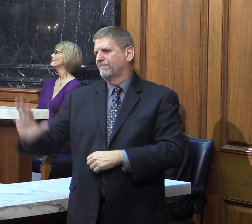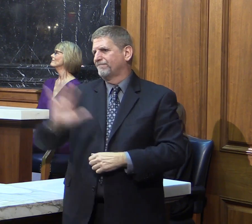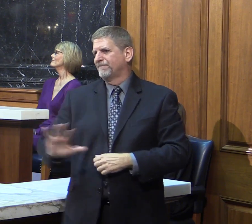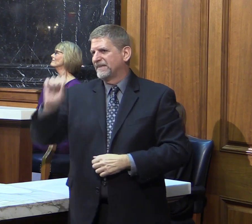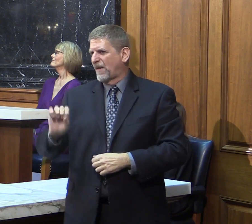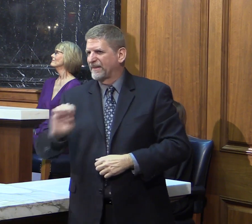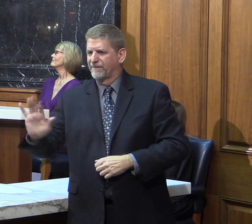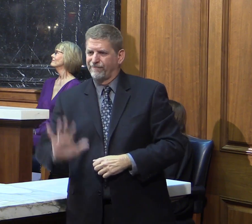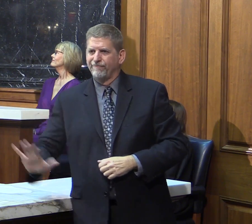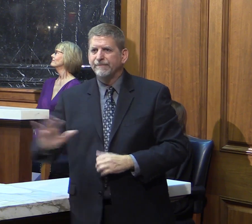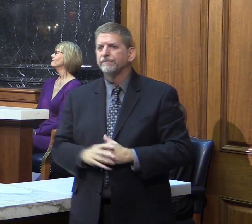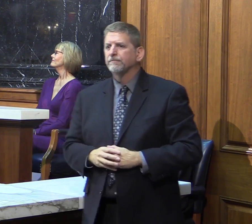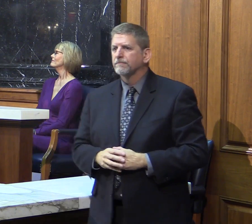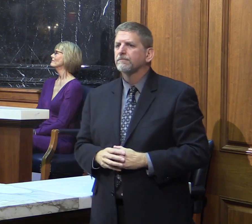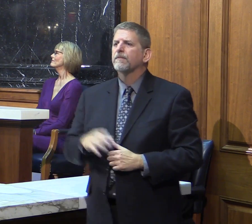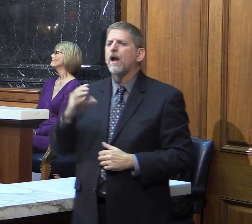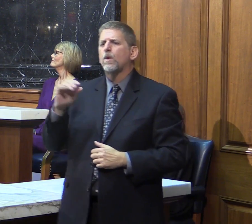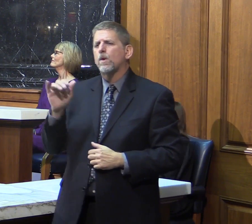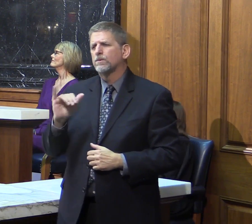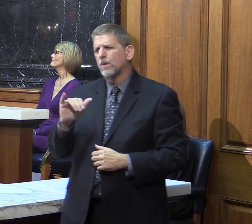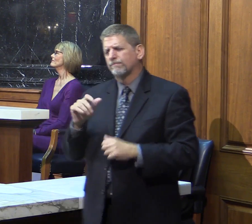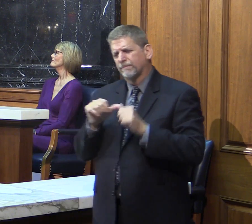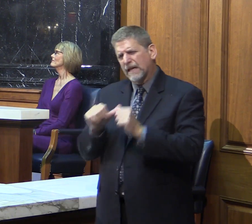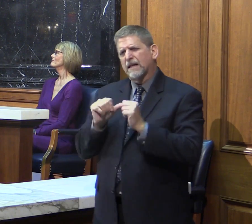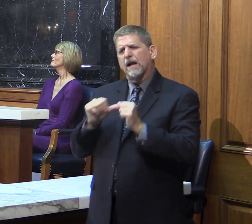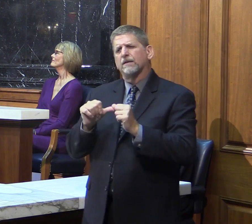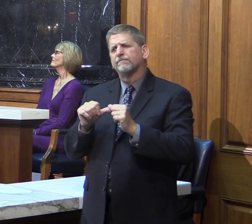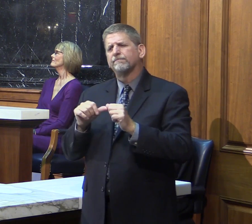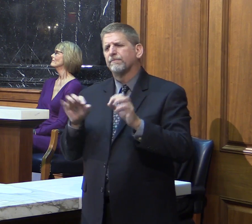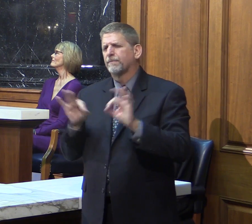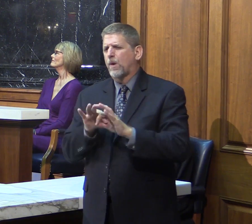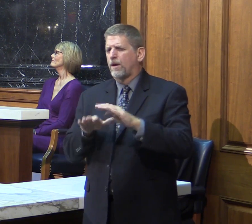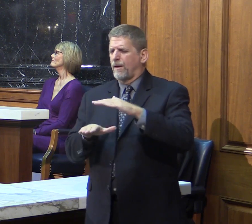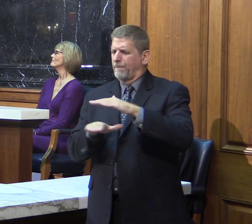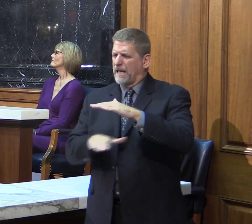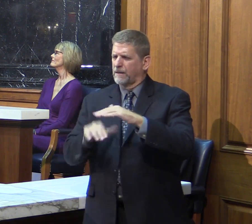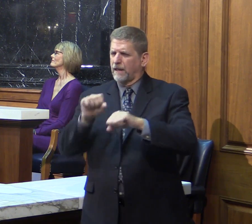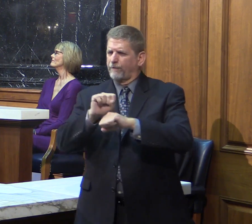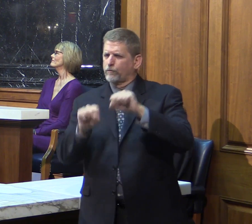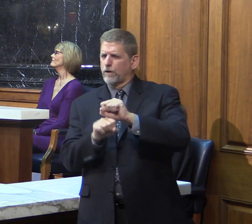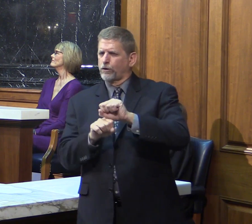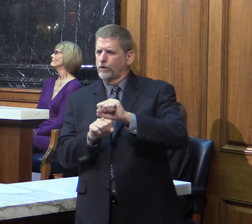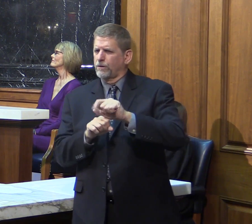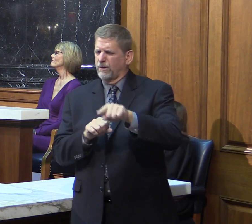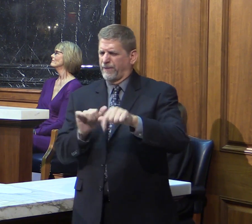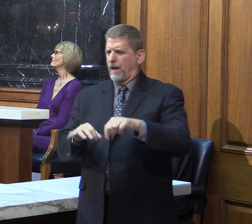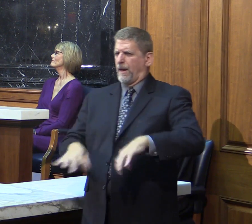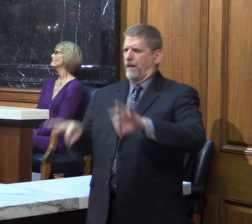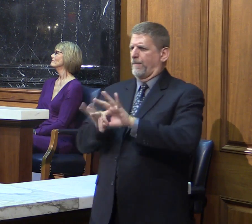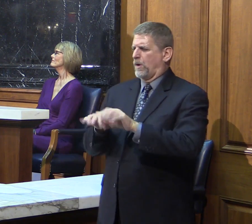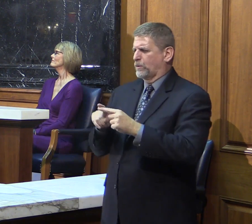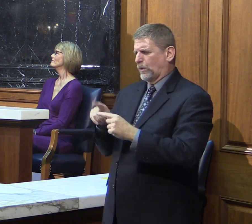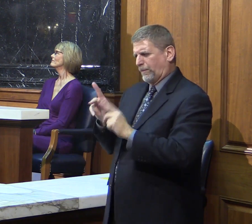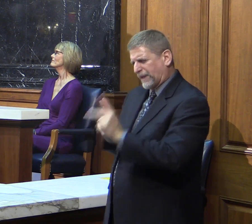responsibility to maintain and strengthen our basic infrastructure that is critical to our communities and our people,